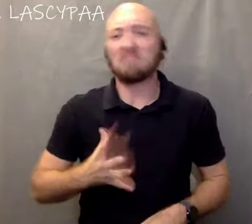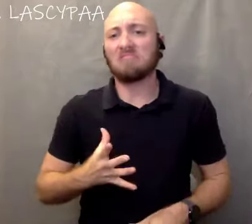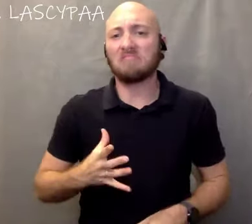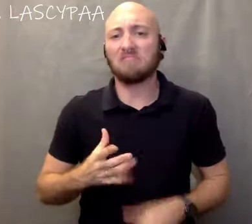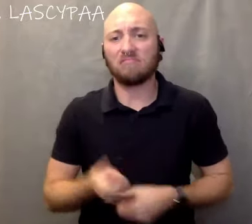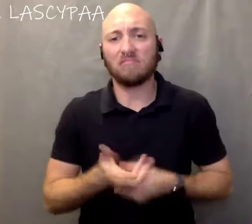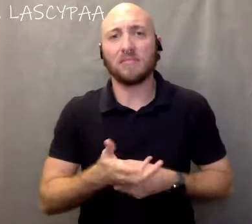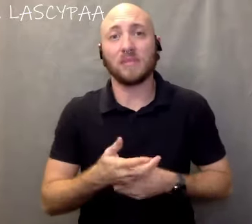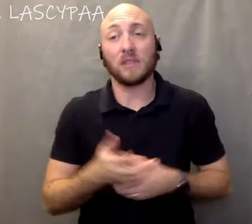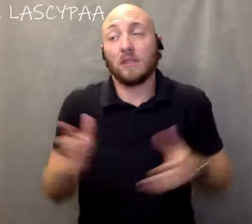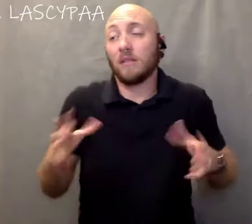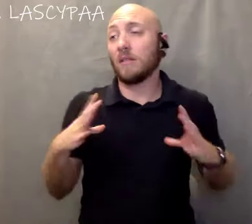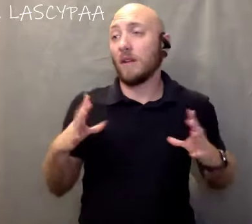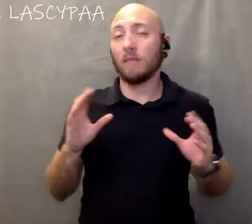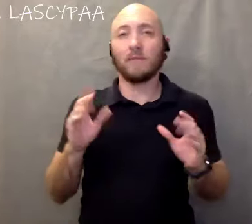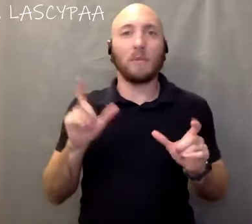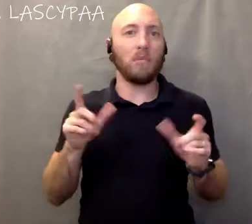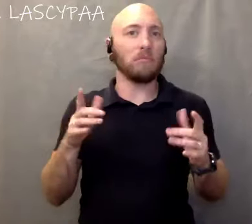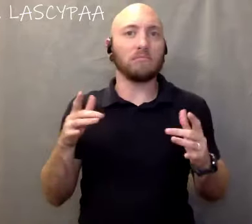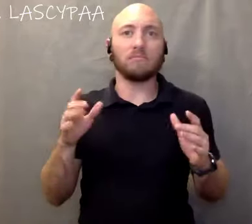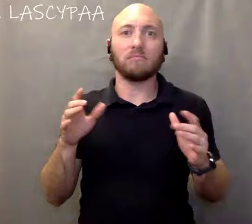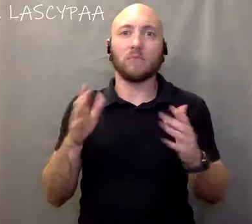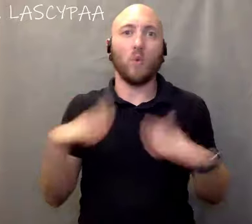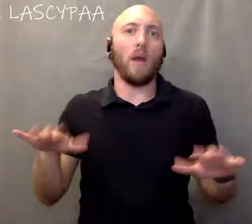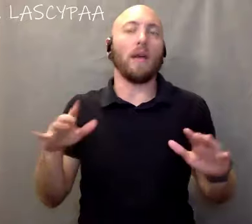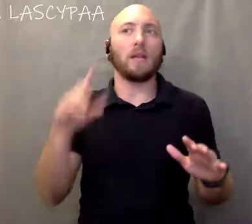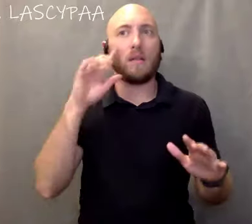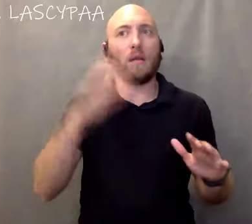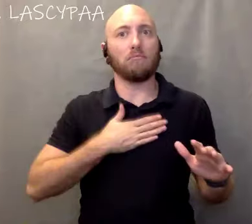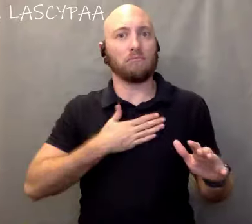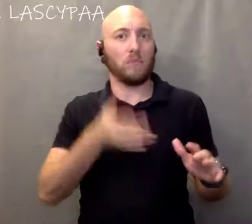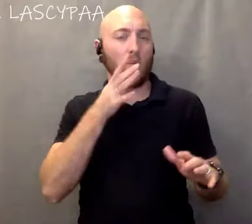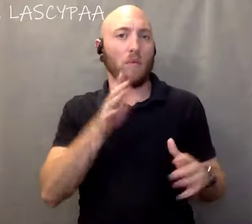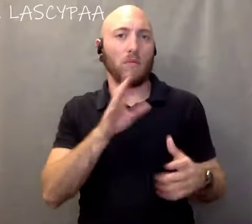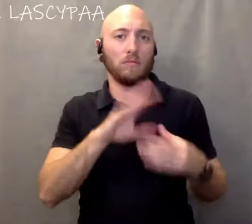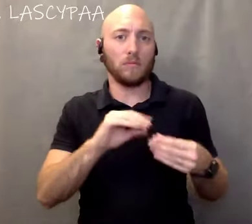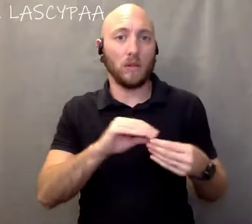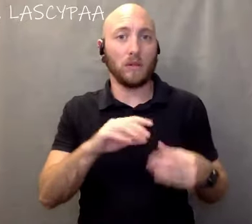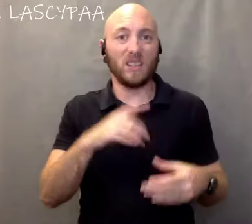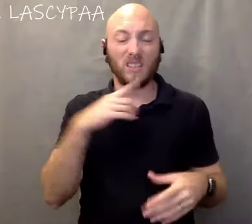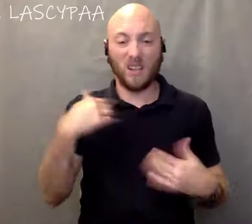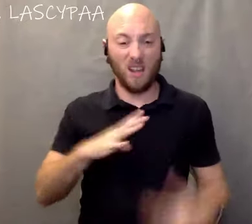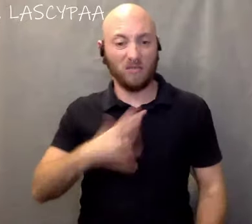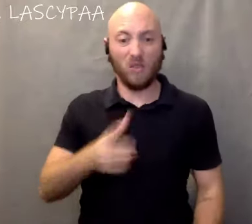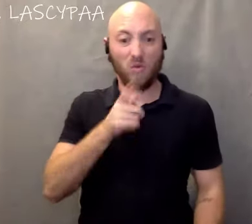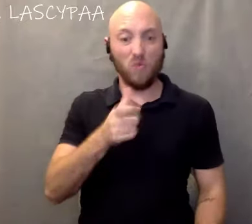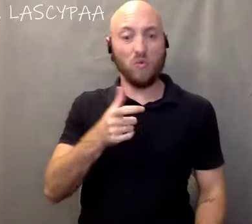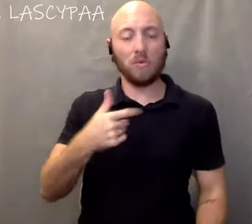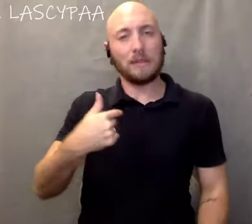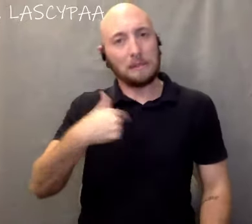I'm going to talk. And I stood up and talked about my biggest resentment, and that was at myself for not